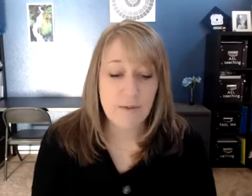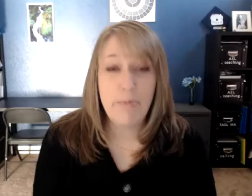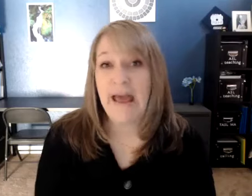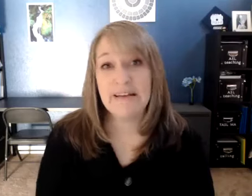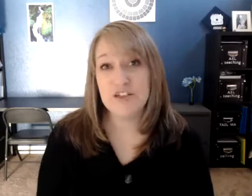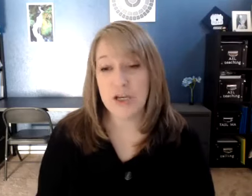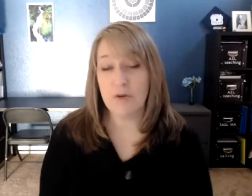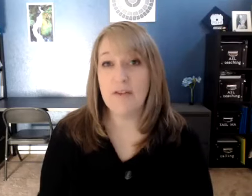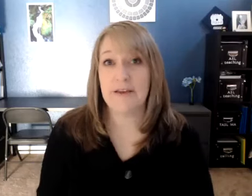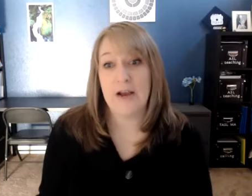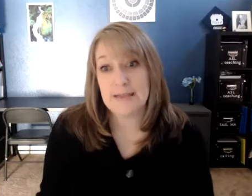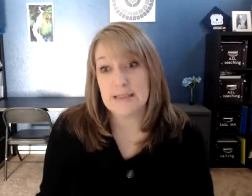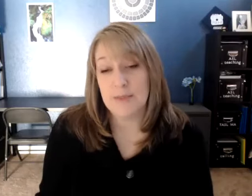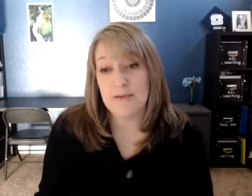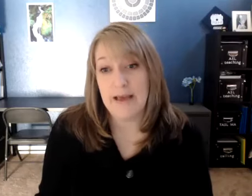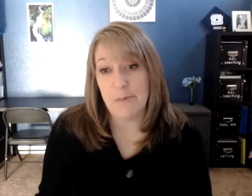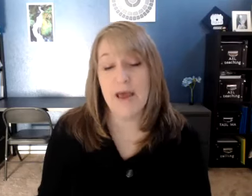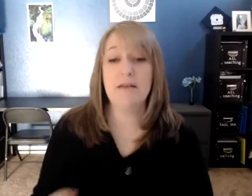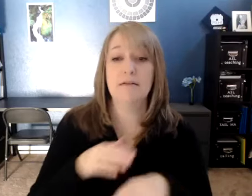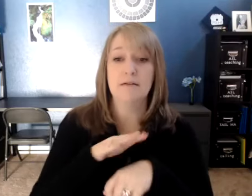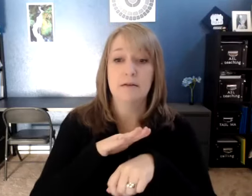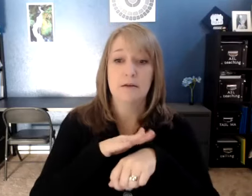Then pet in general, like if you're asking somebody if they have a pet,